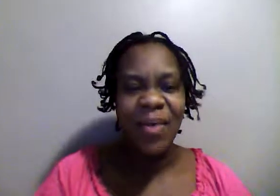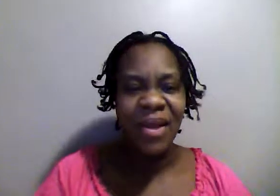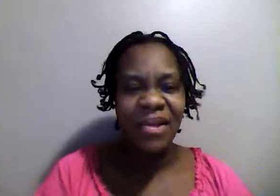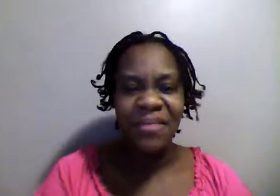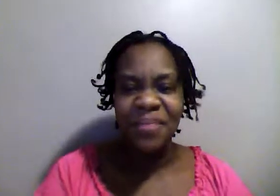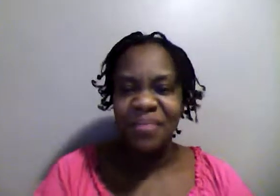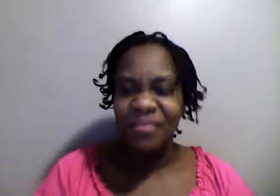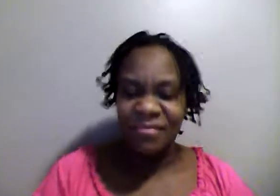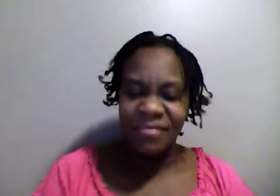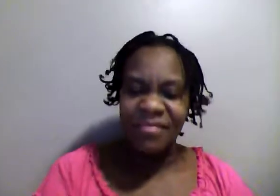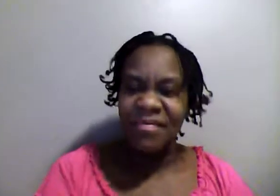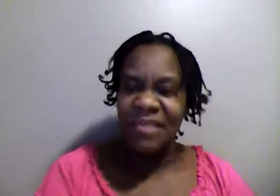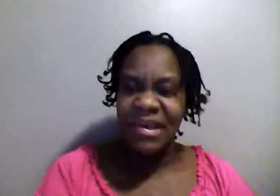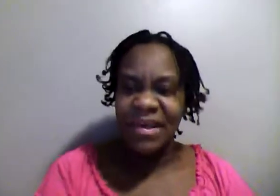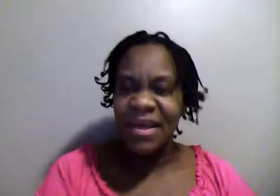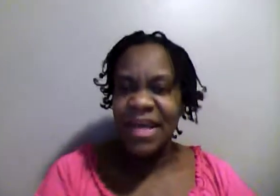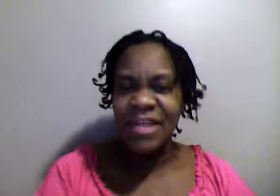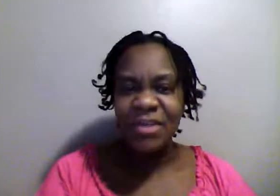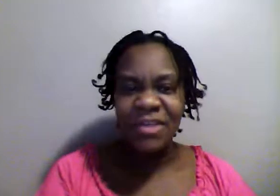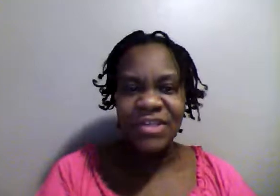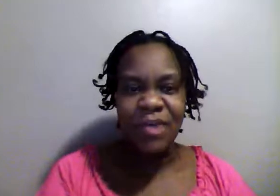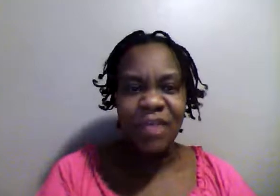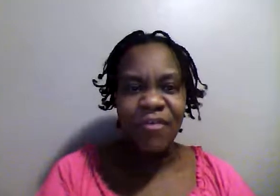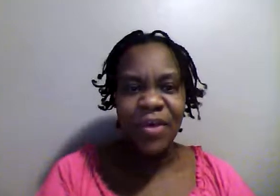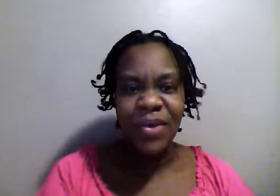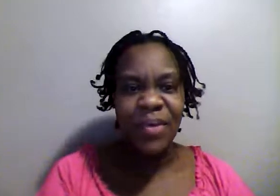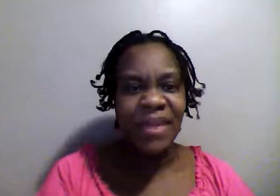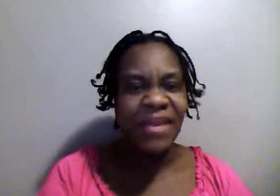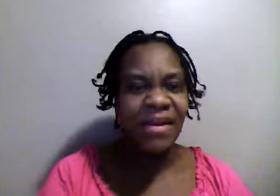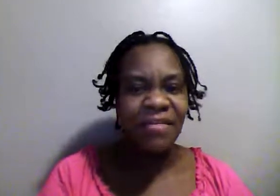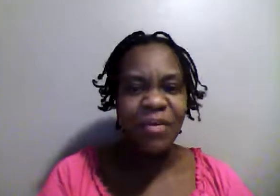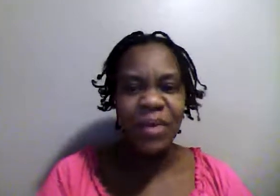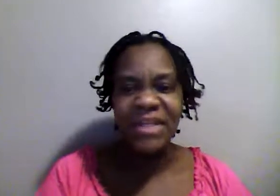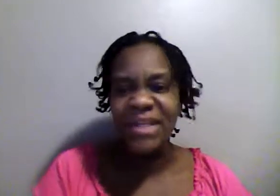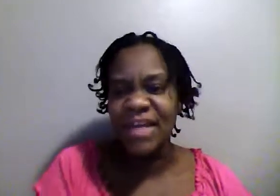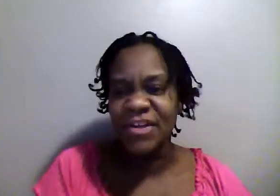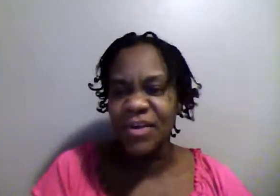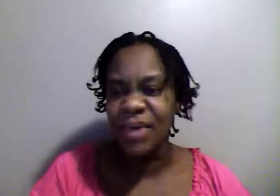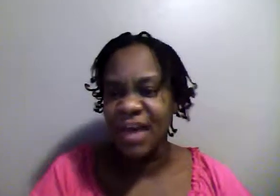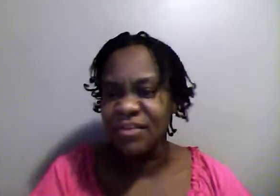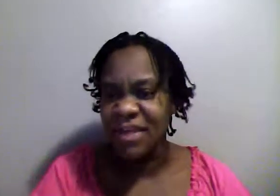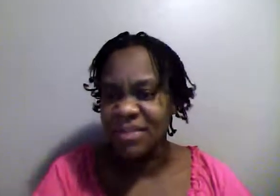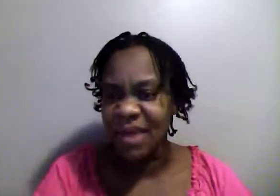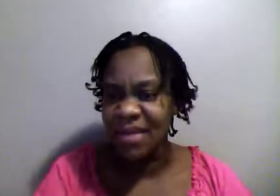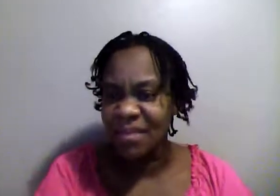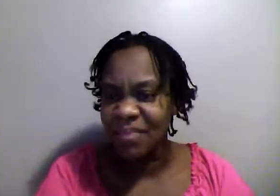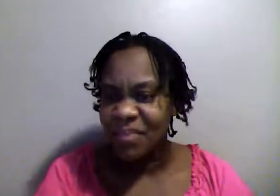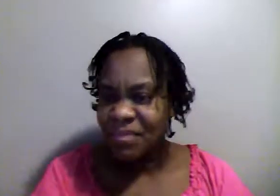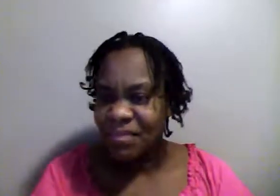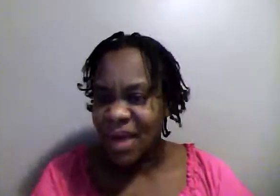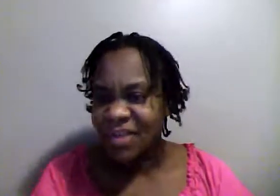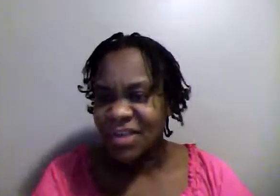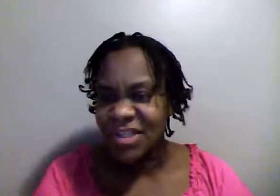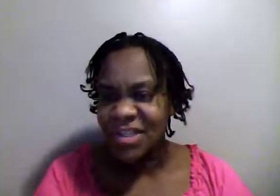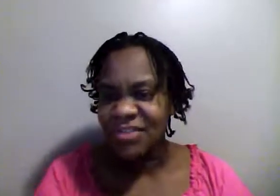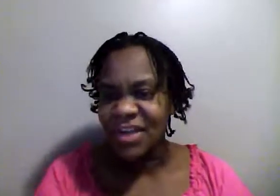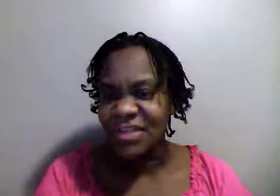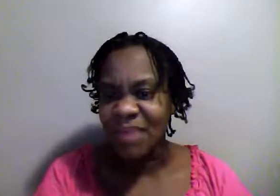will heat up the soil for you. And then a few weeks later, you can transplant them. I just transplant